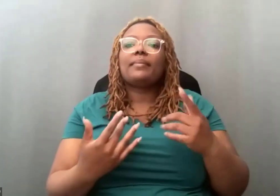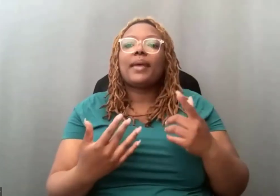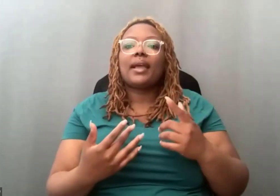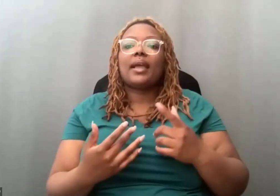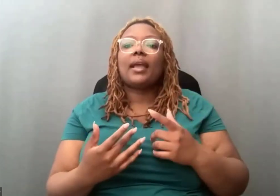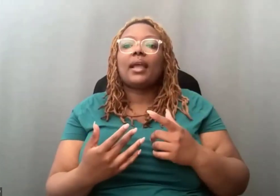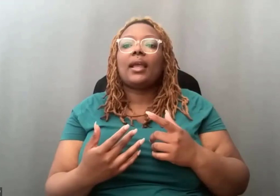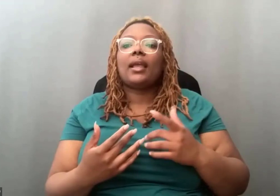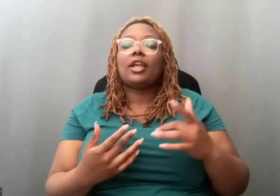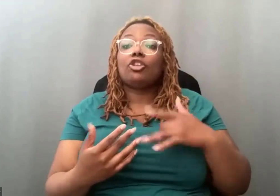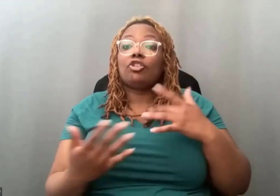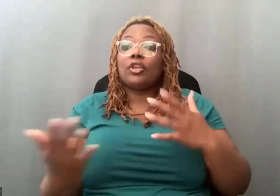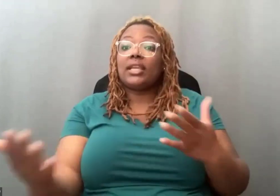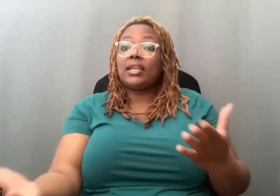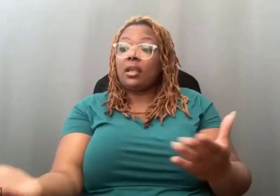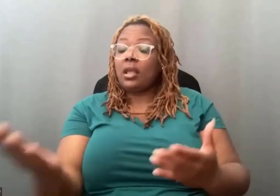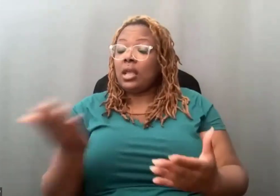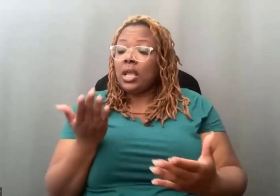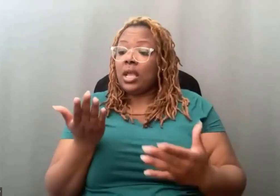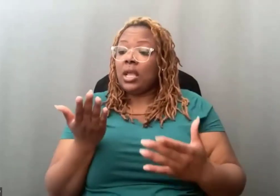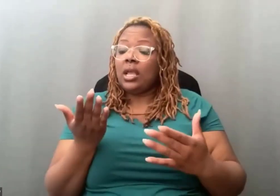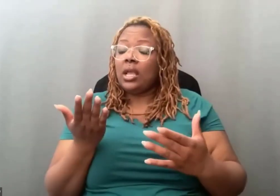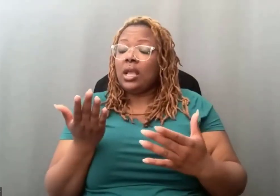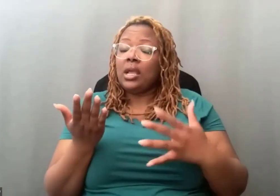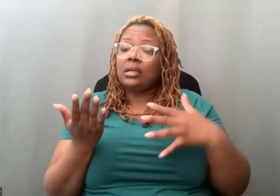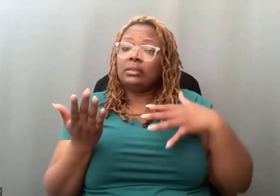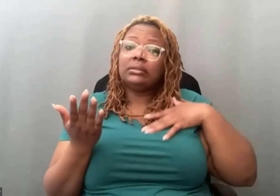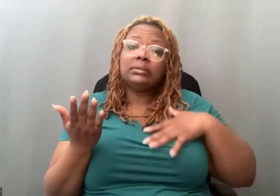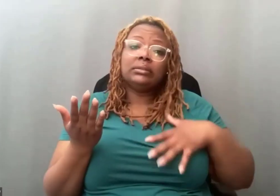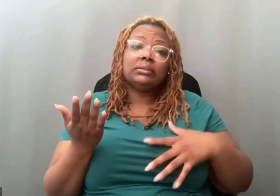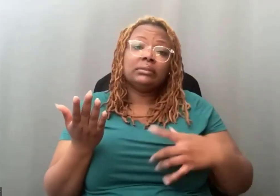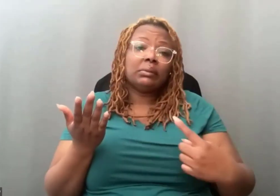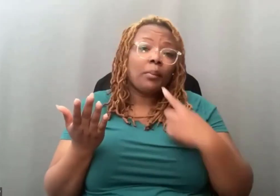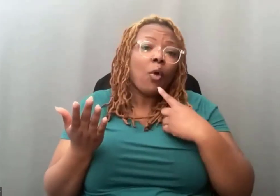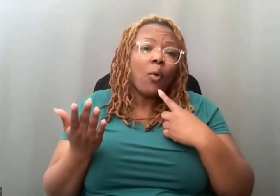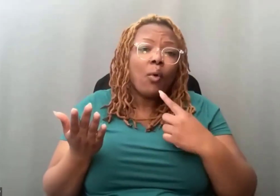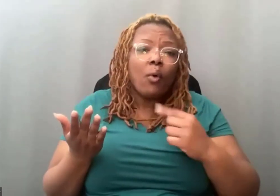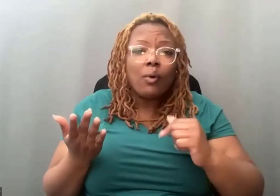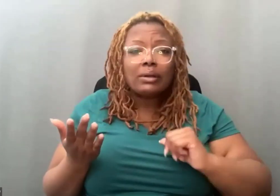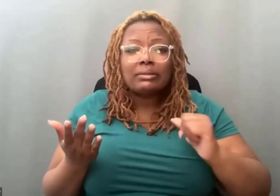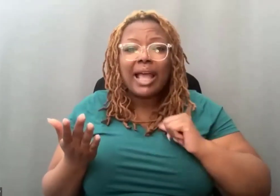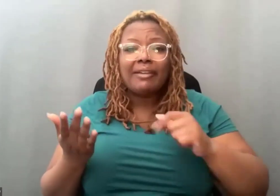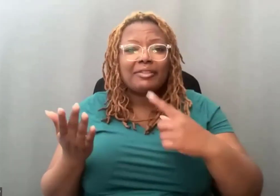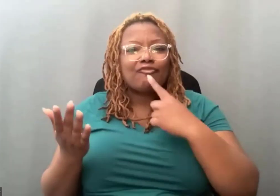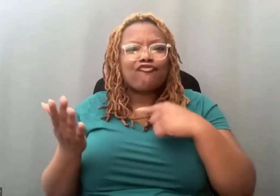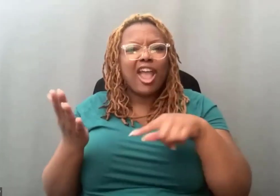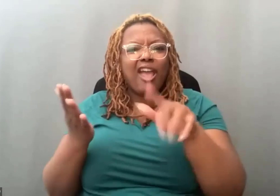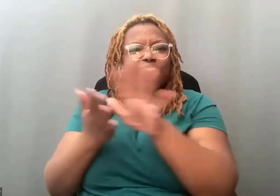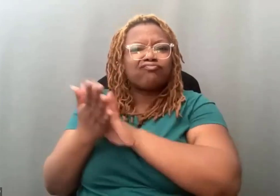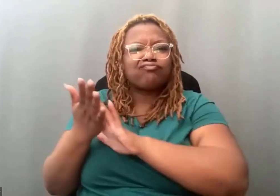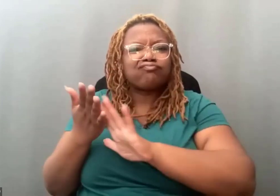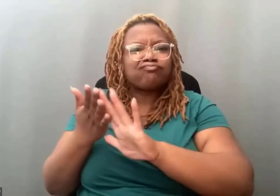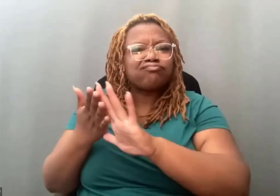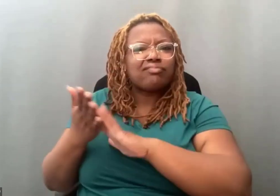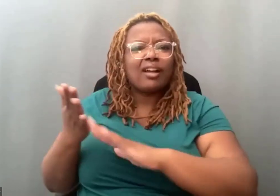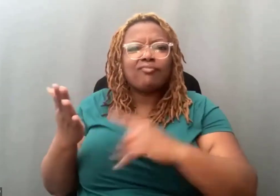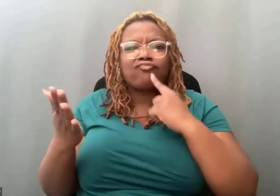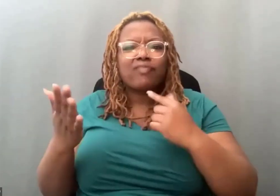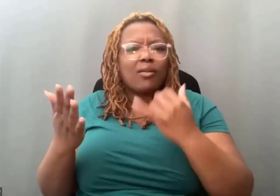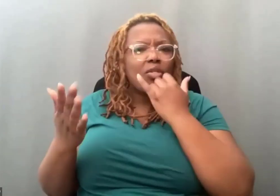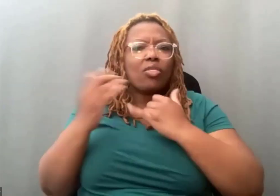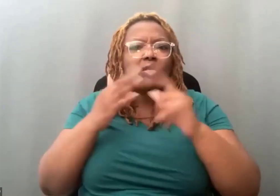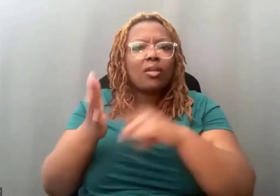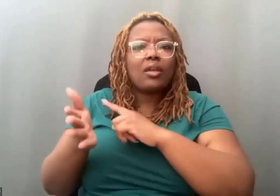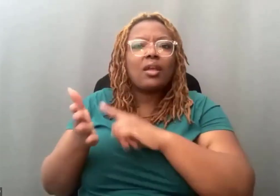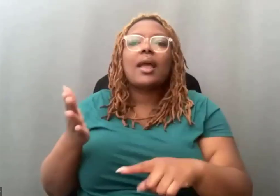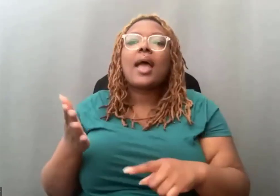you get your feedback and you are so disappointed with yourself. So just thinking about that now, I think being mindful